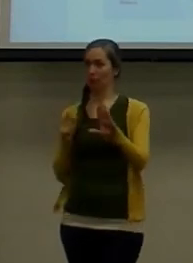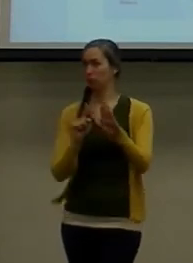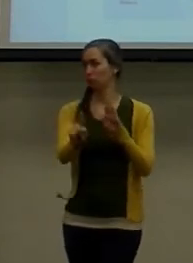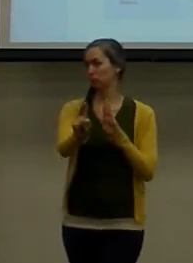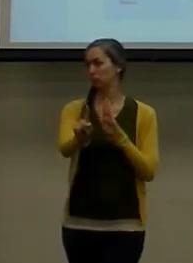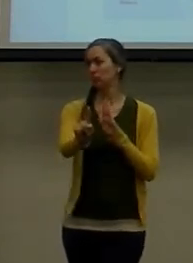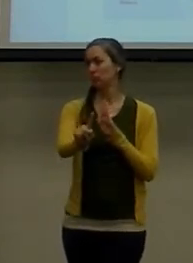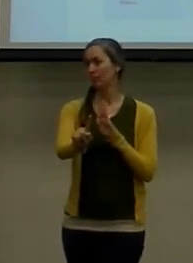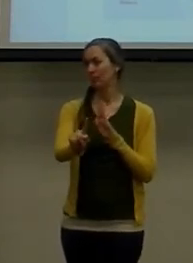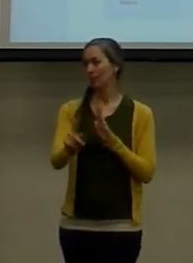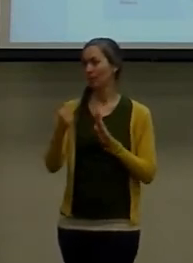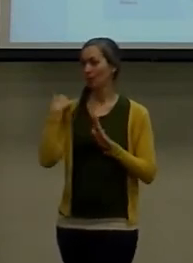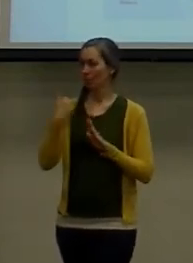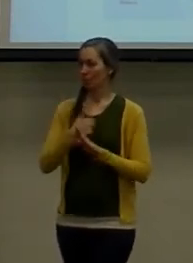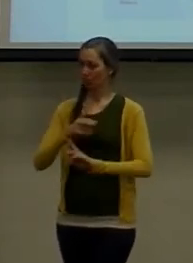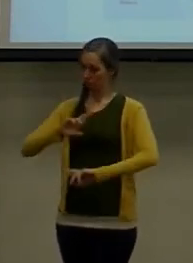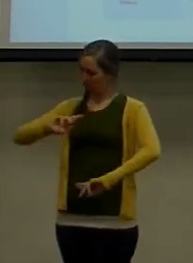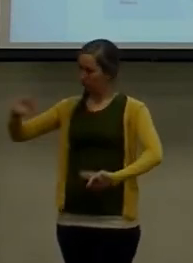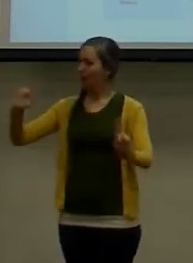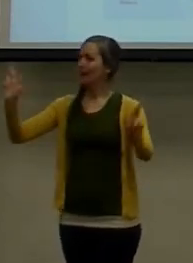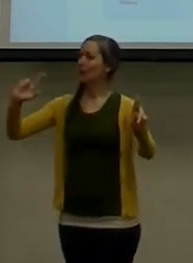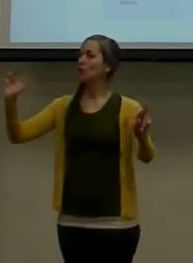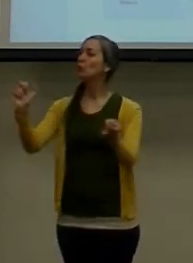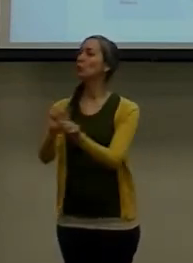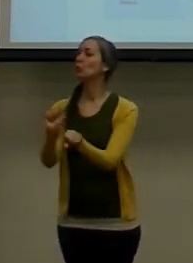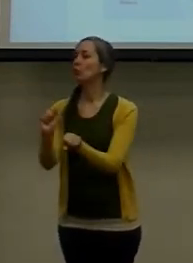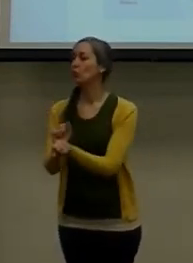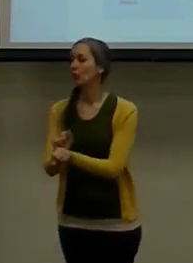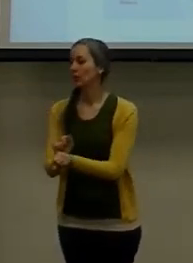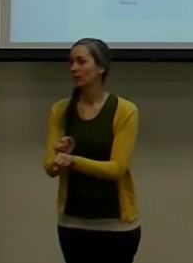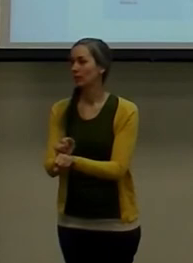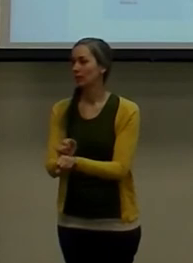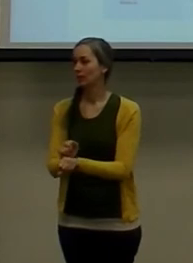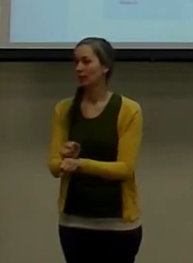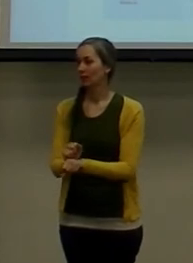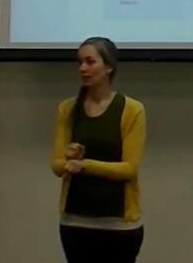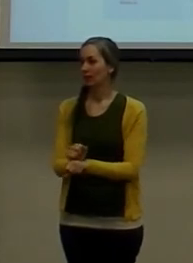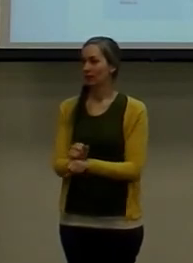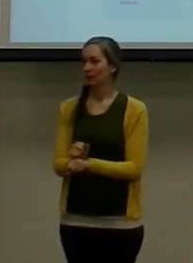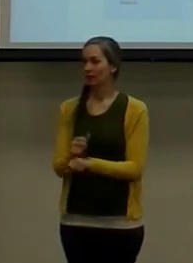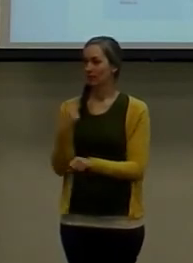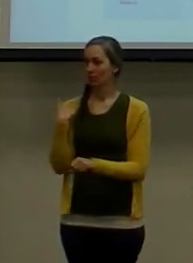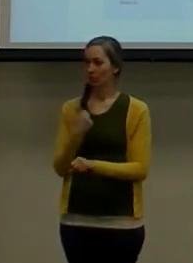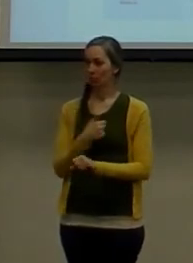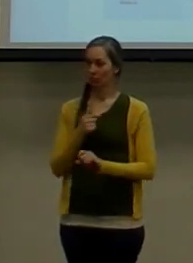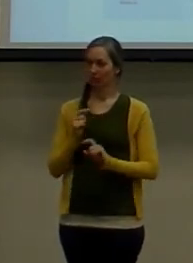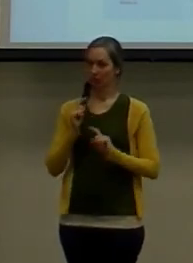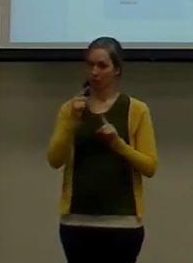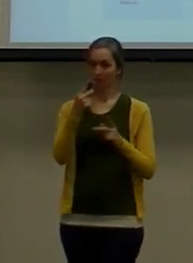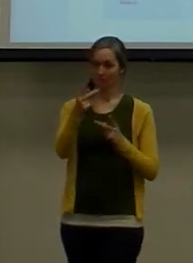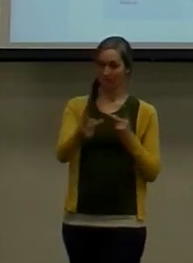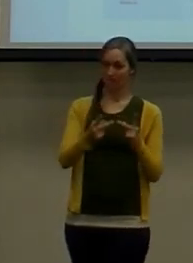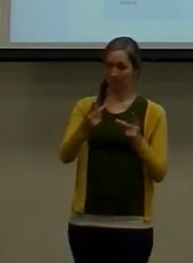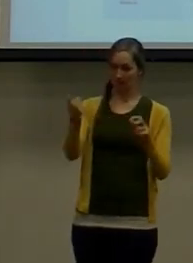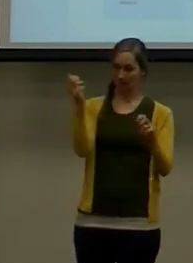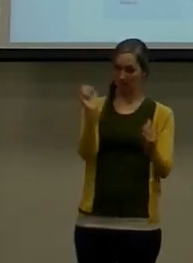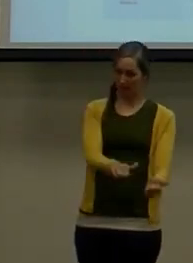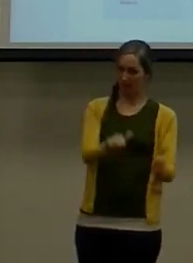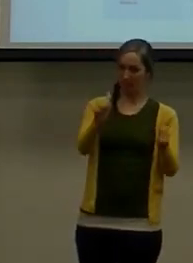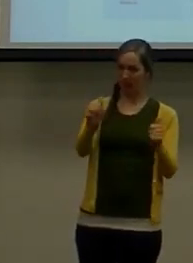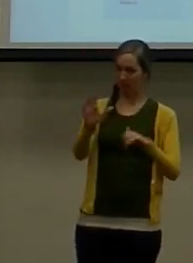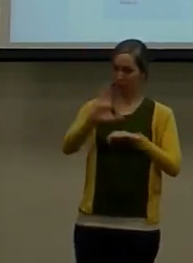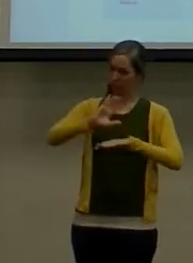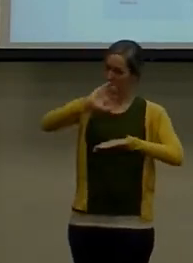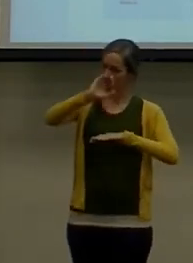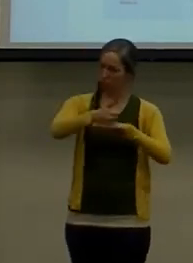We started radio work. Someone wrote us. We went to visit, baptize him, and the church started.